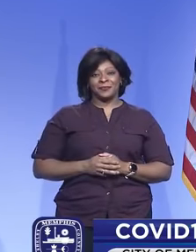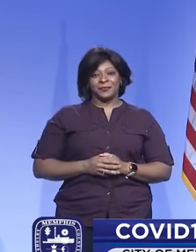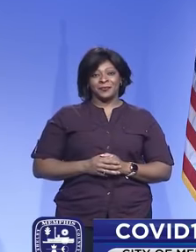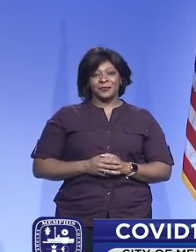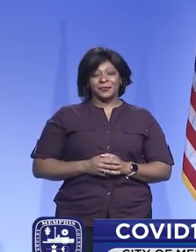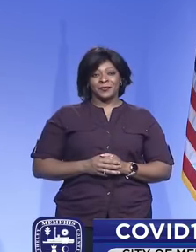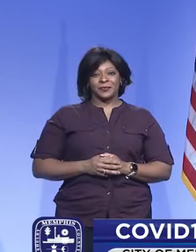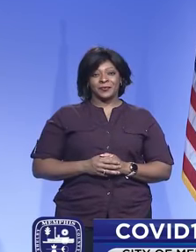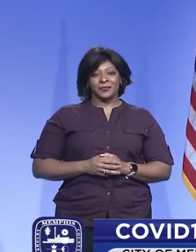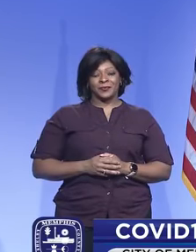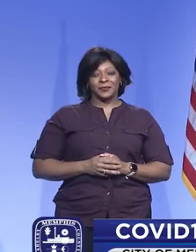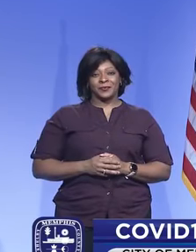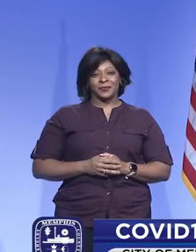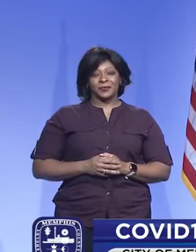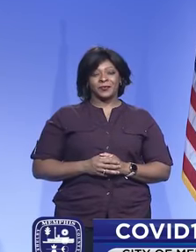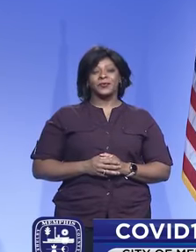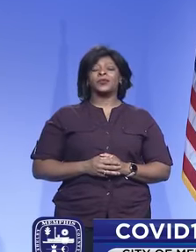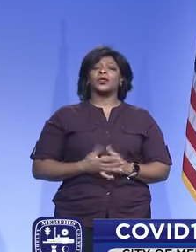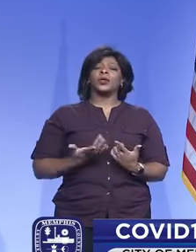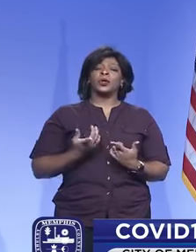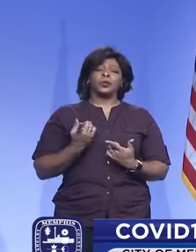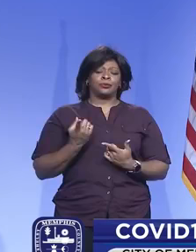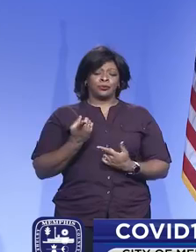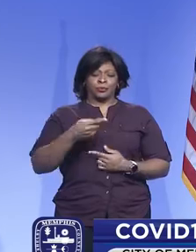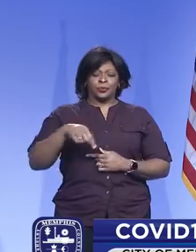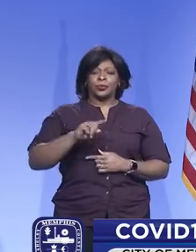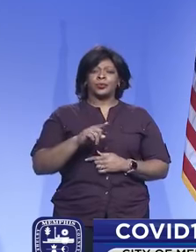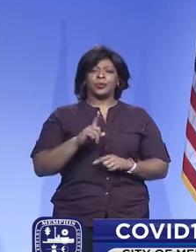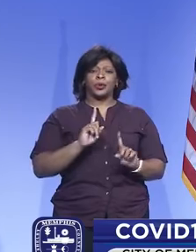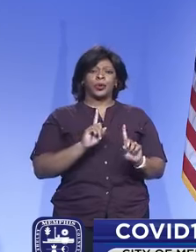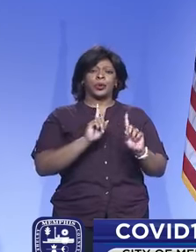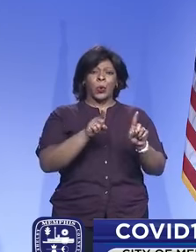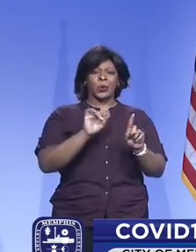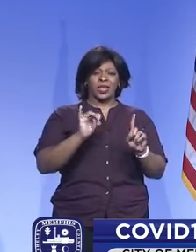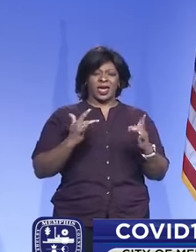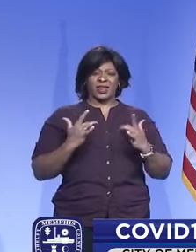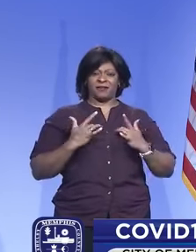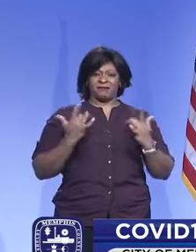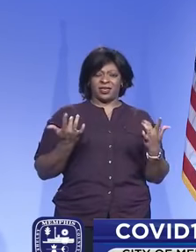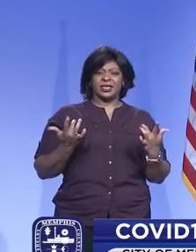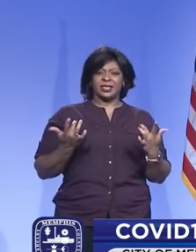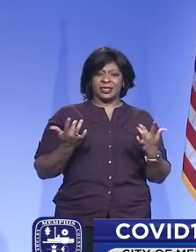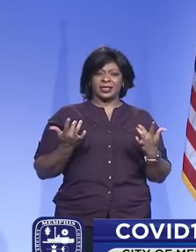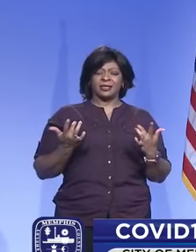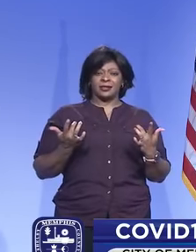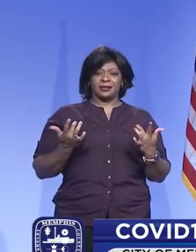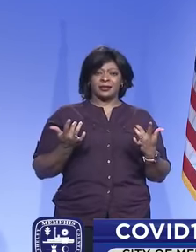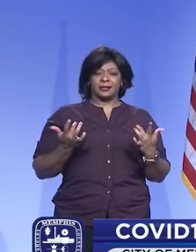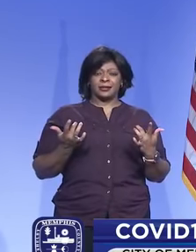You know, to go to an event,